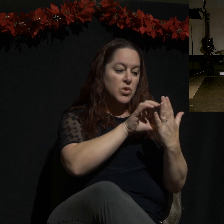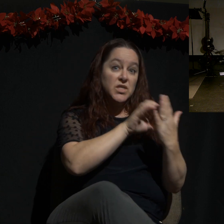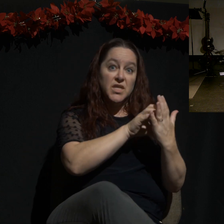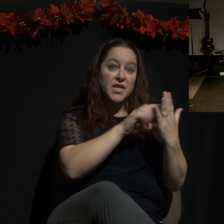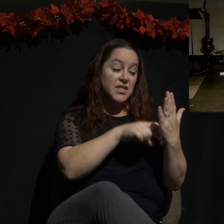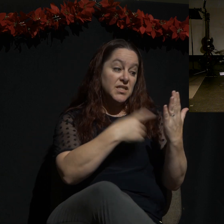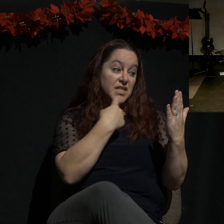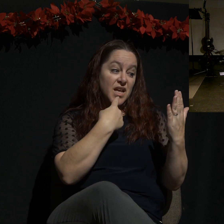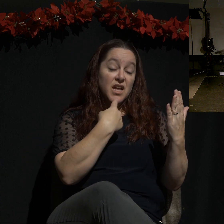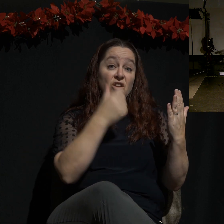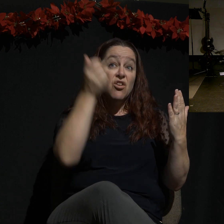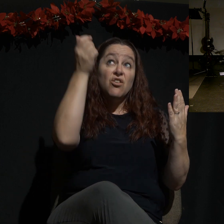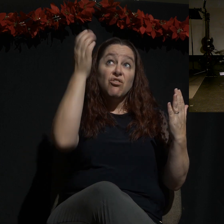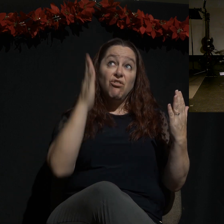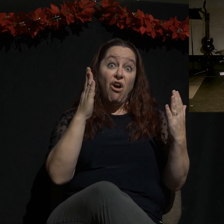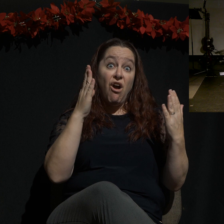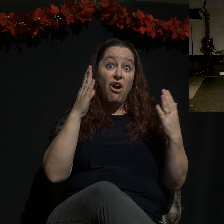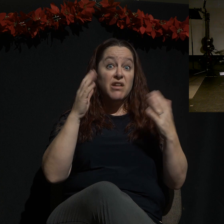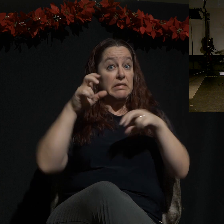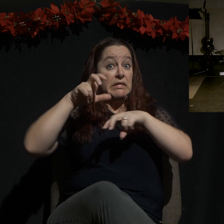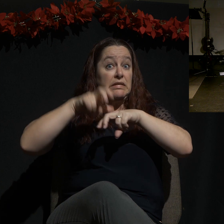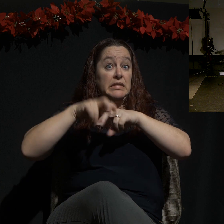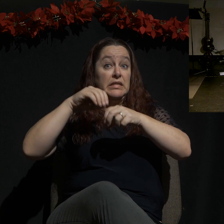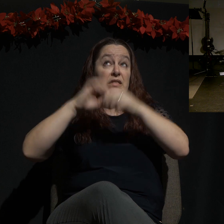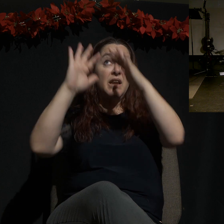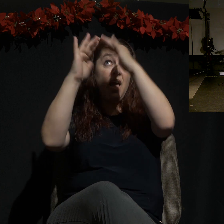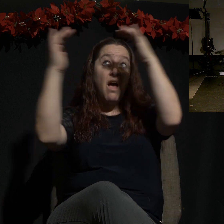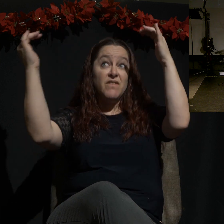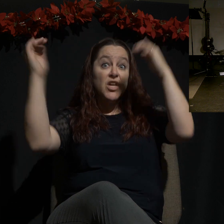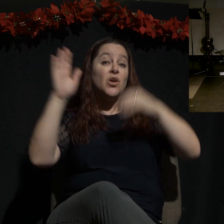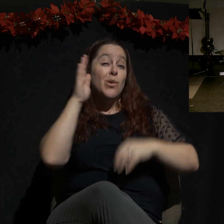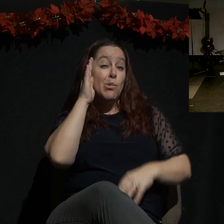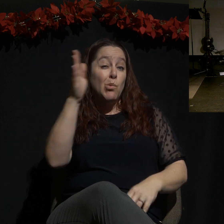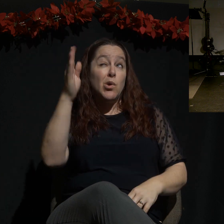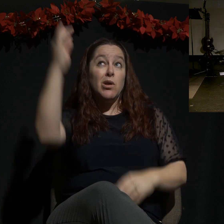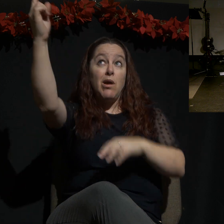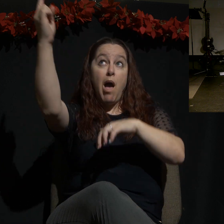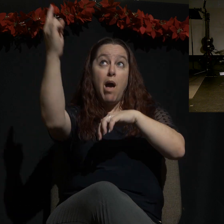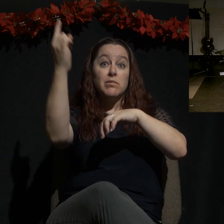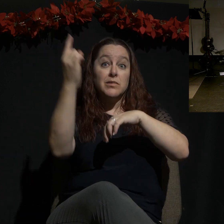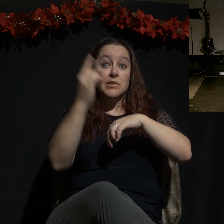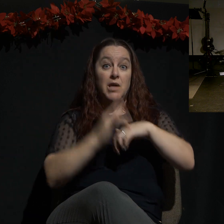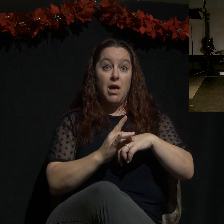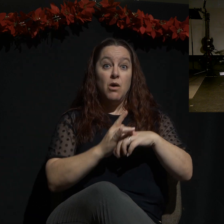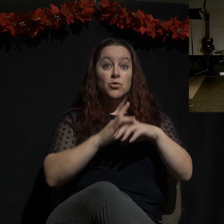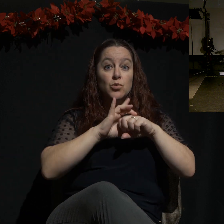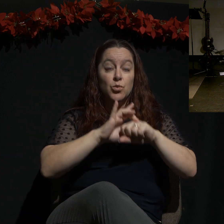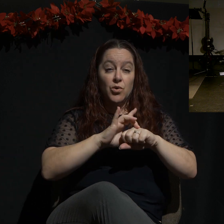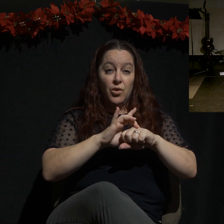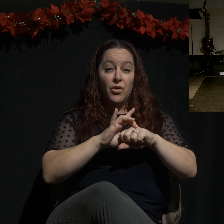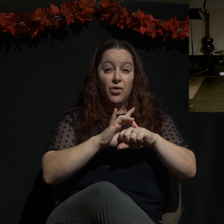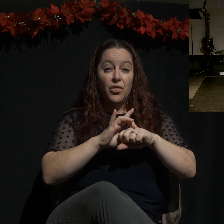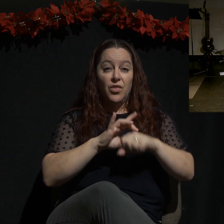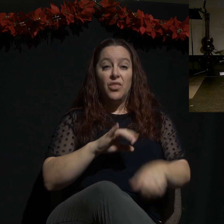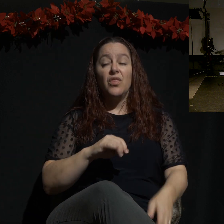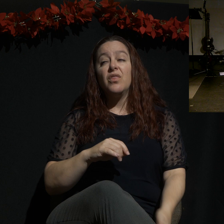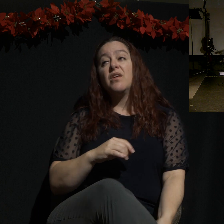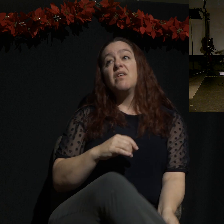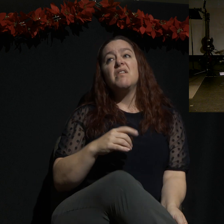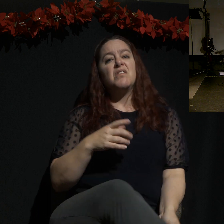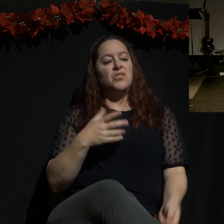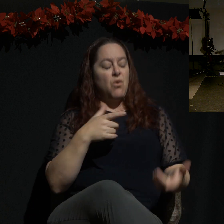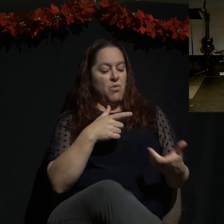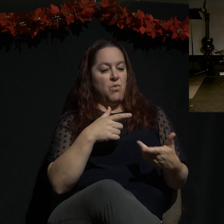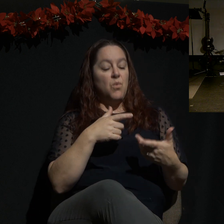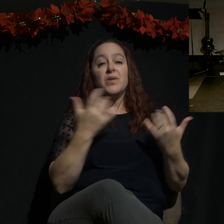the God who sits in heaven was coming down to earth. And so they walk